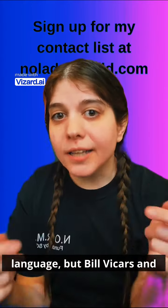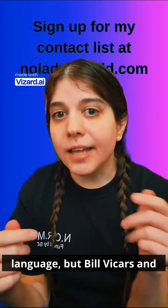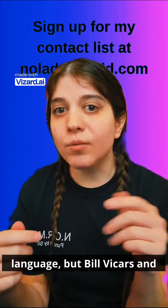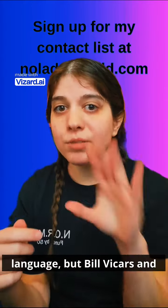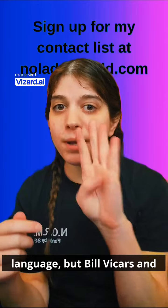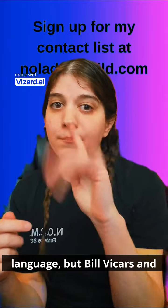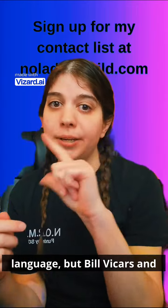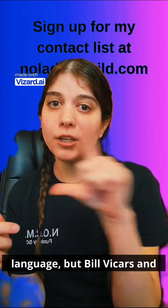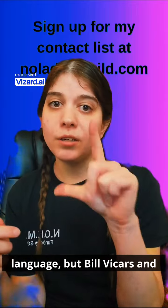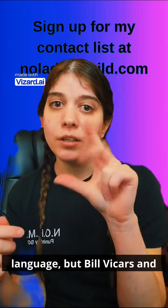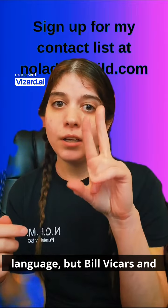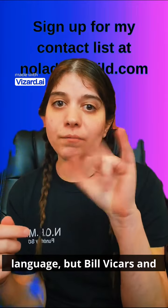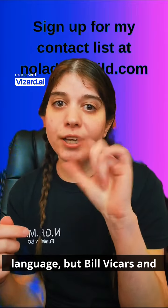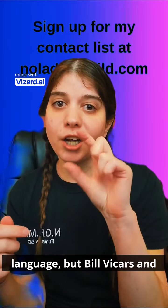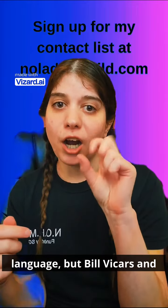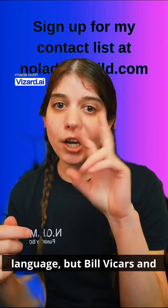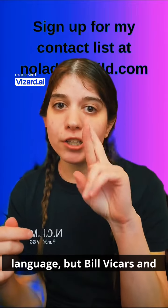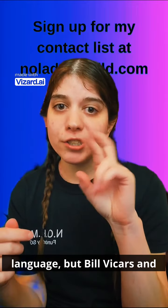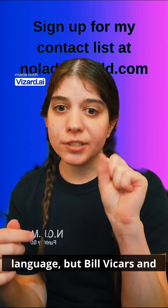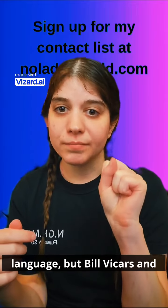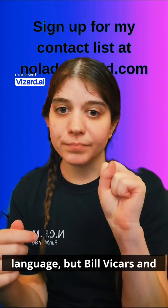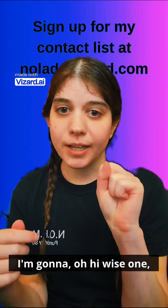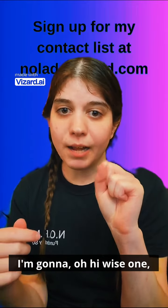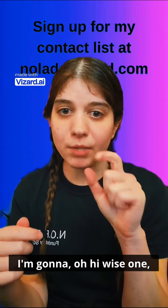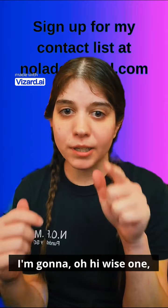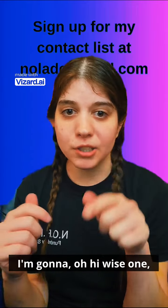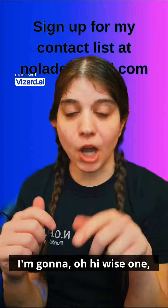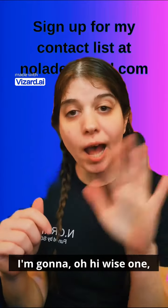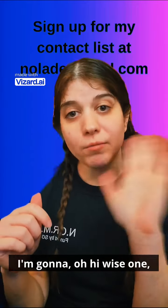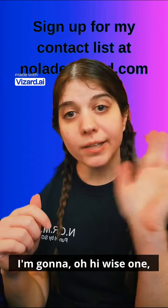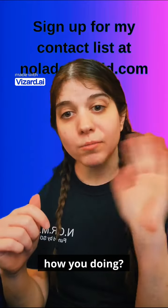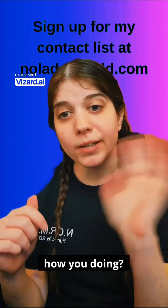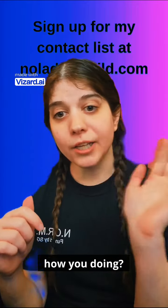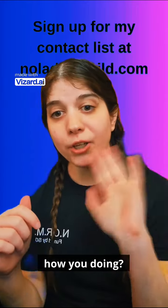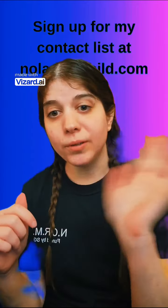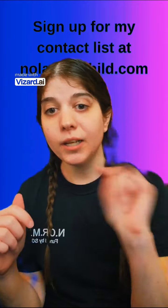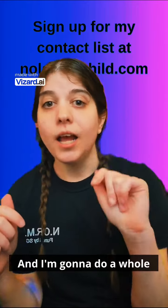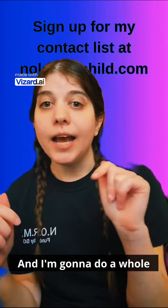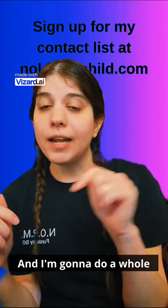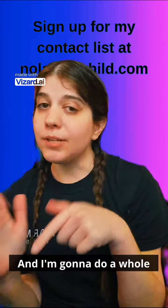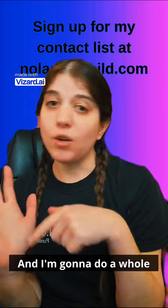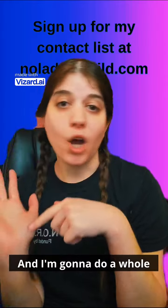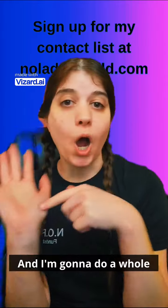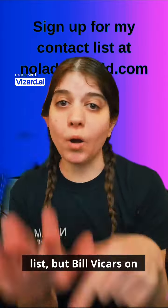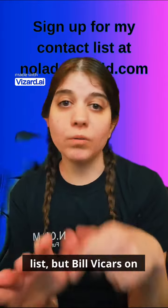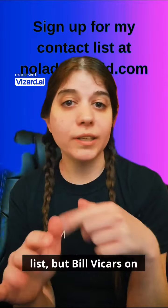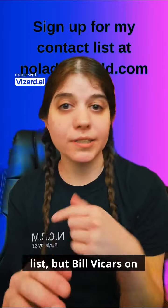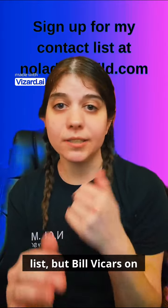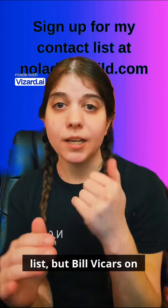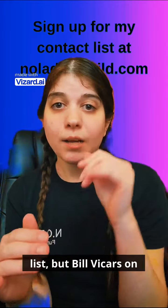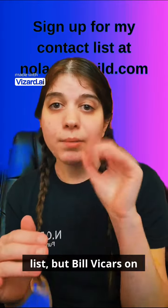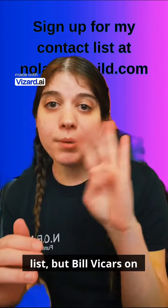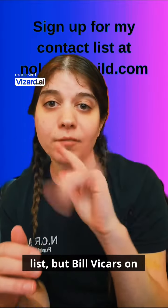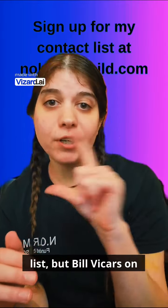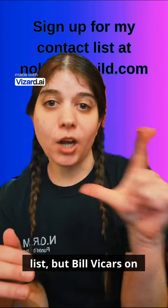language. But Bill Vicars, and I'm gonna, oh hi Wise One, how you doing? And I'm gonna do a whole list. But Bill Vicars